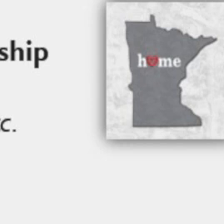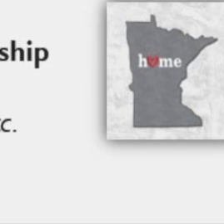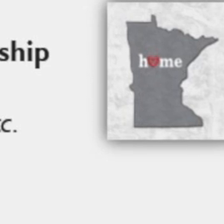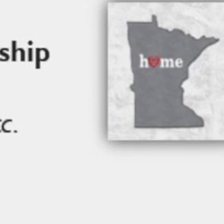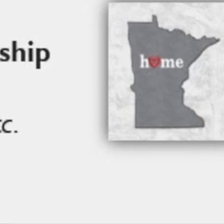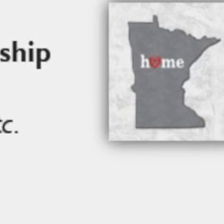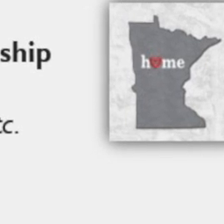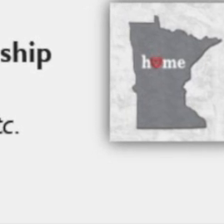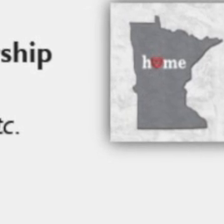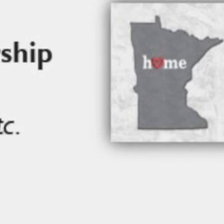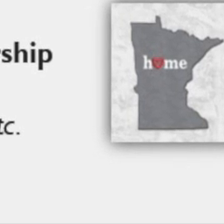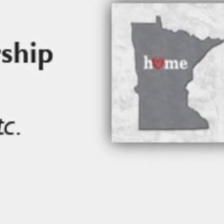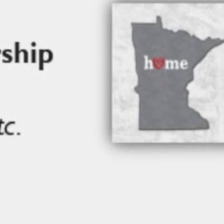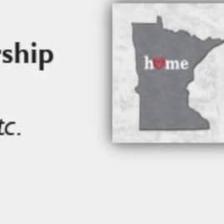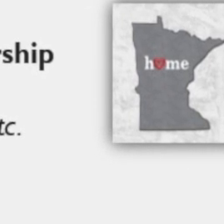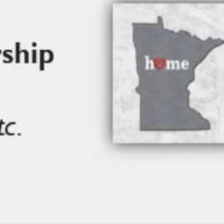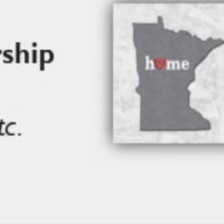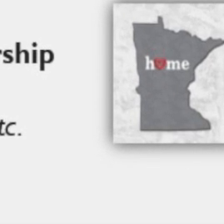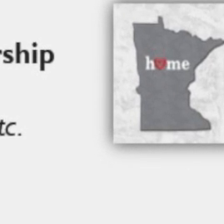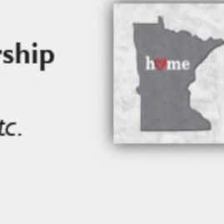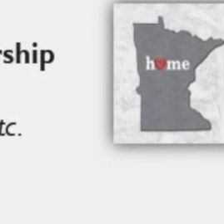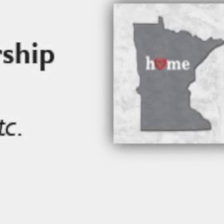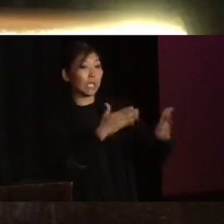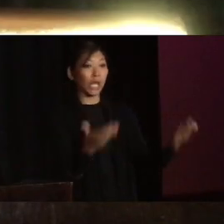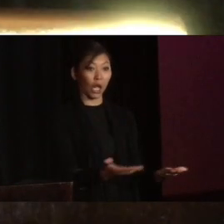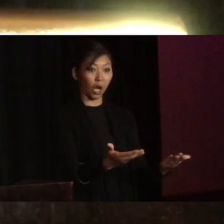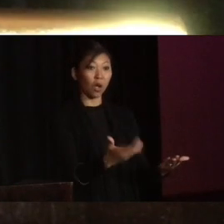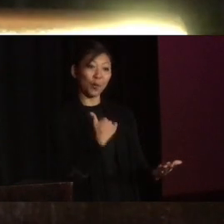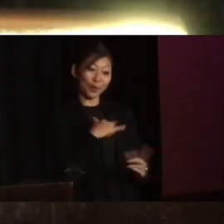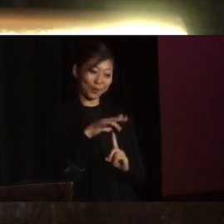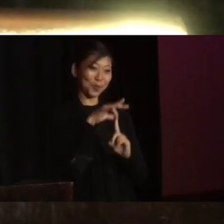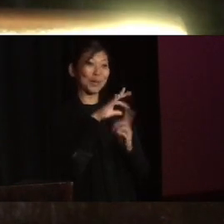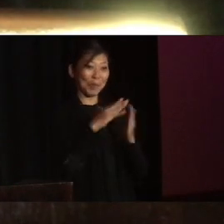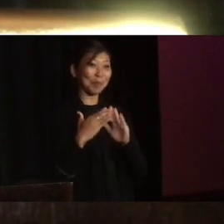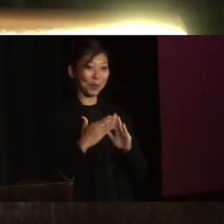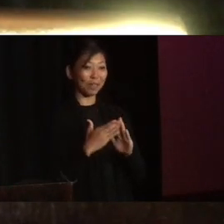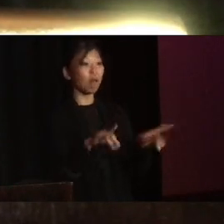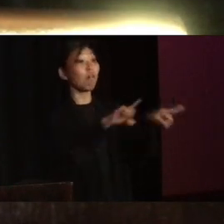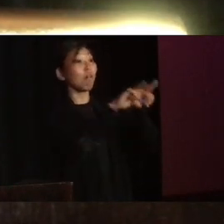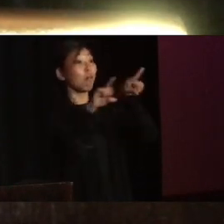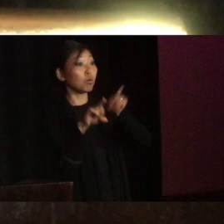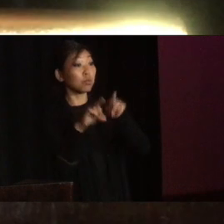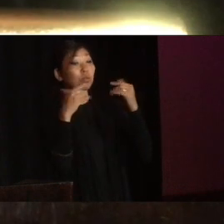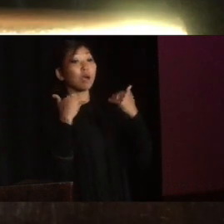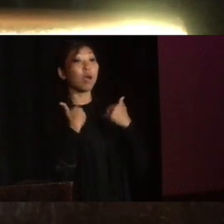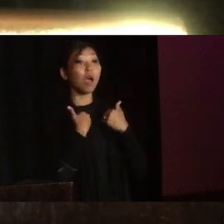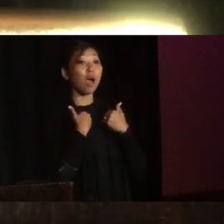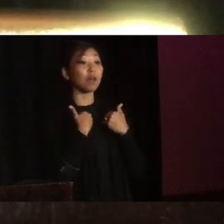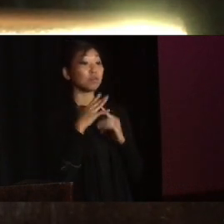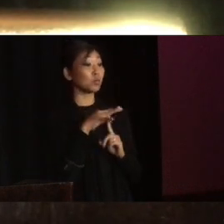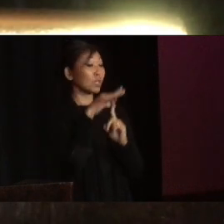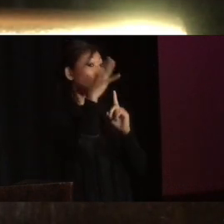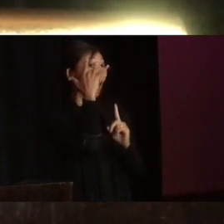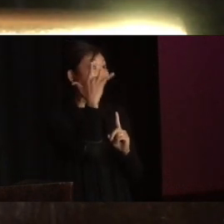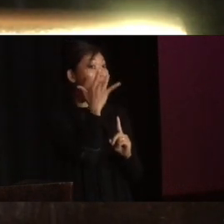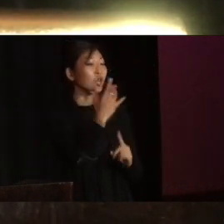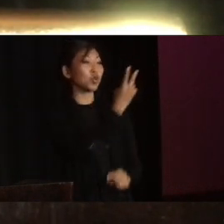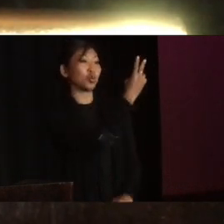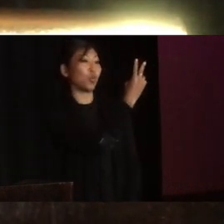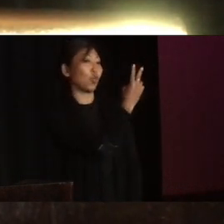So we do have this kind of unique community. We also have a special uniqueness in that